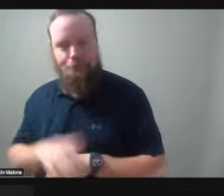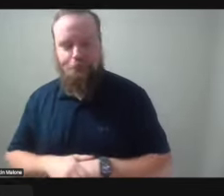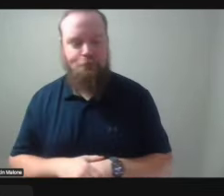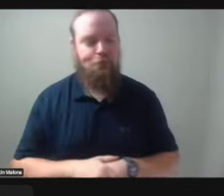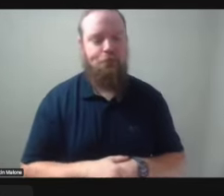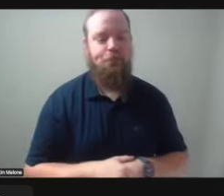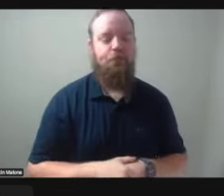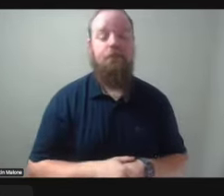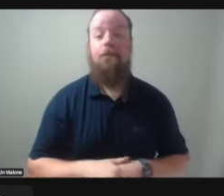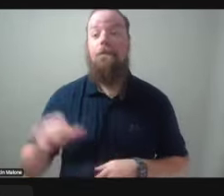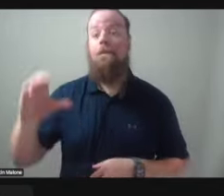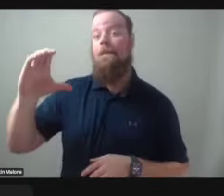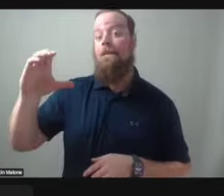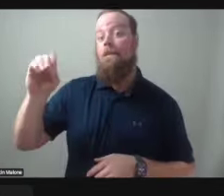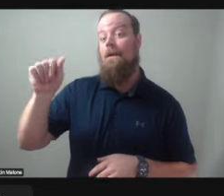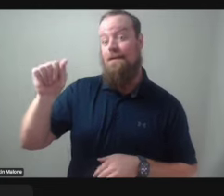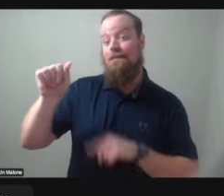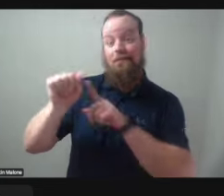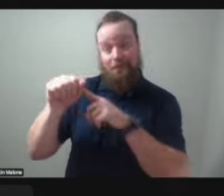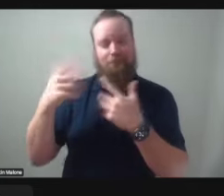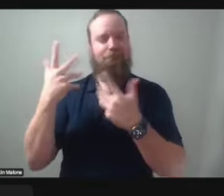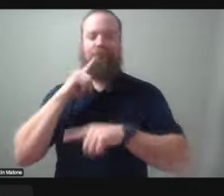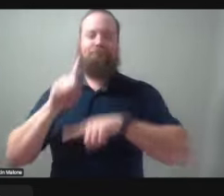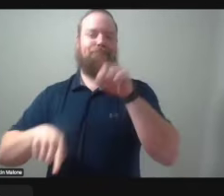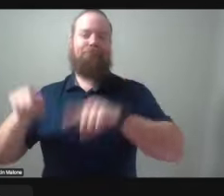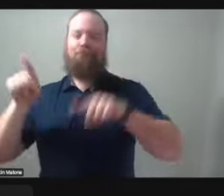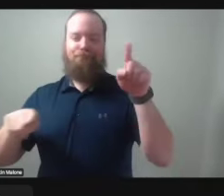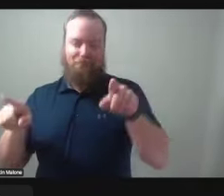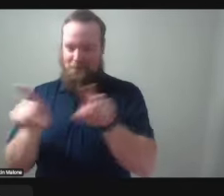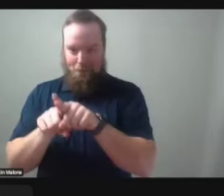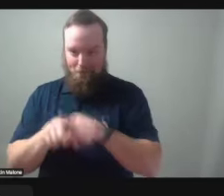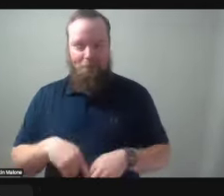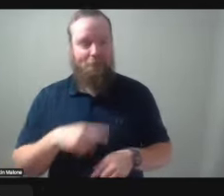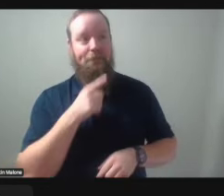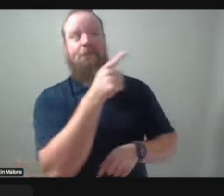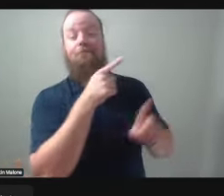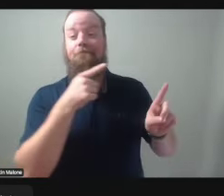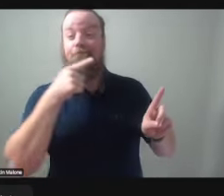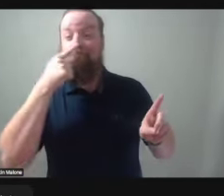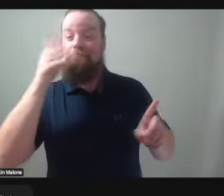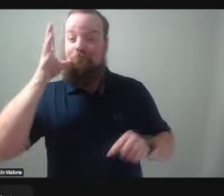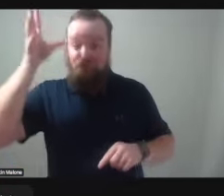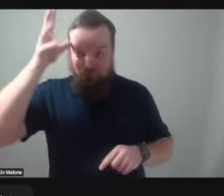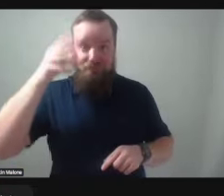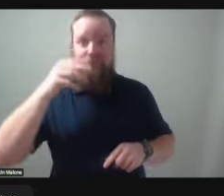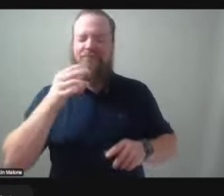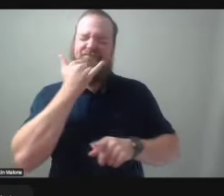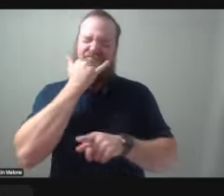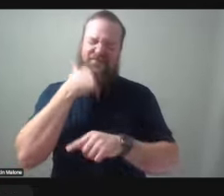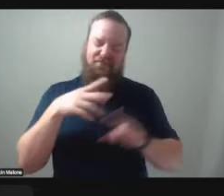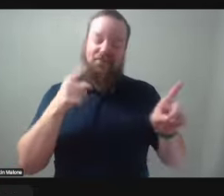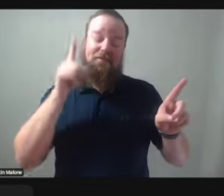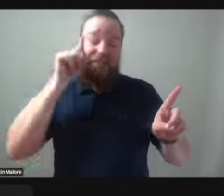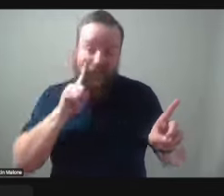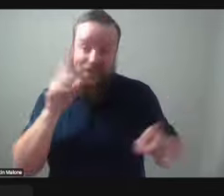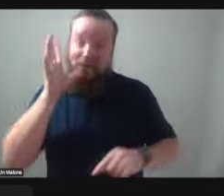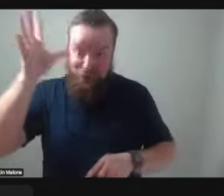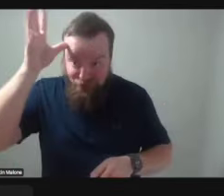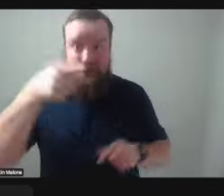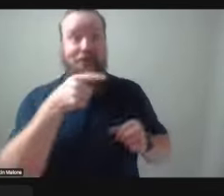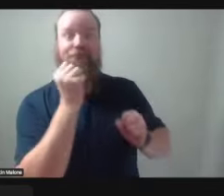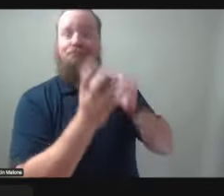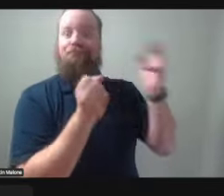even a cochlear implant. Cochlear implants usually involve some sort of invasive surgery, whereas hearing aids are just worn